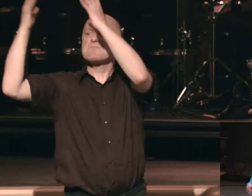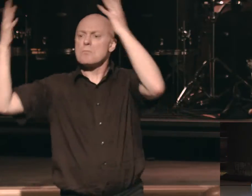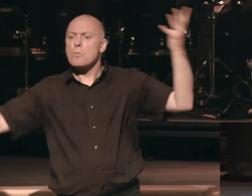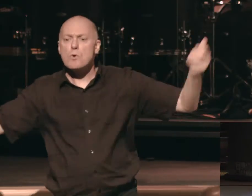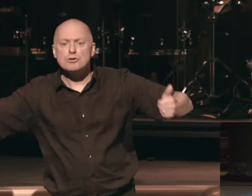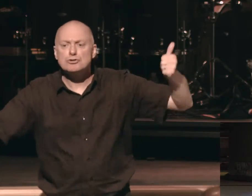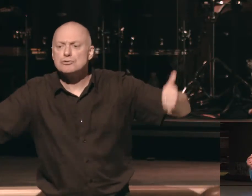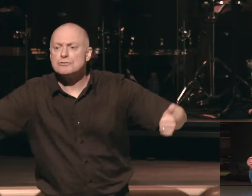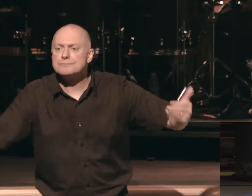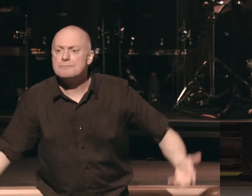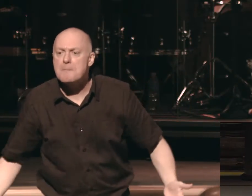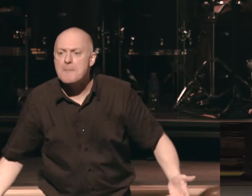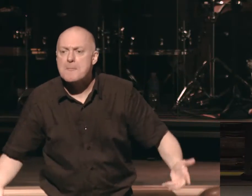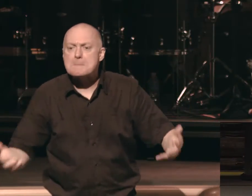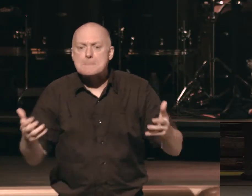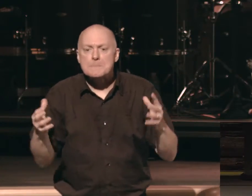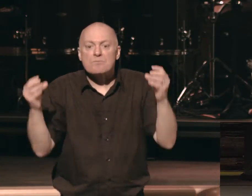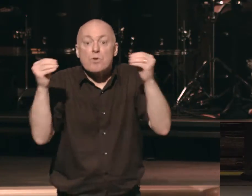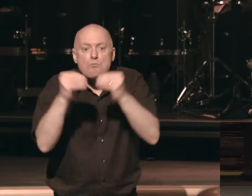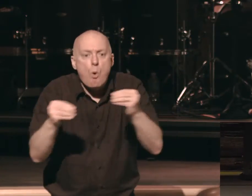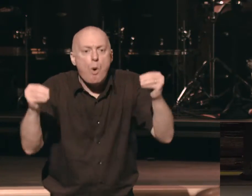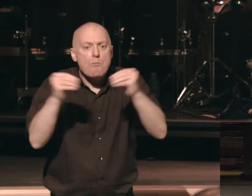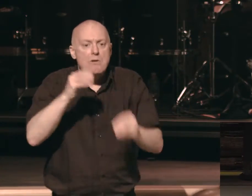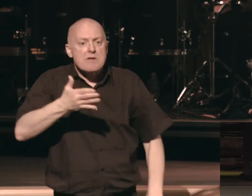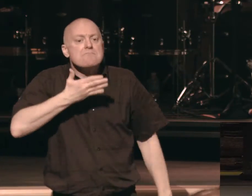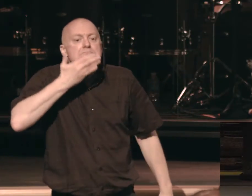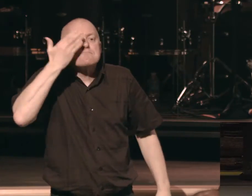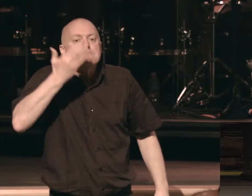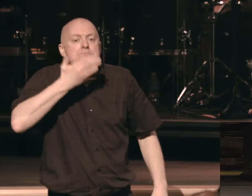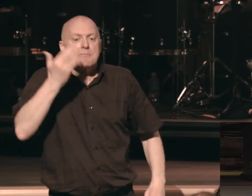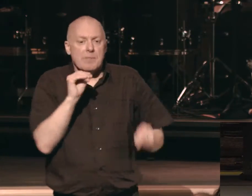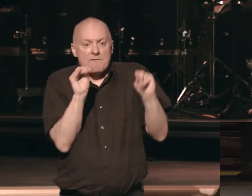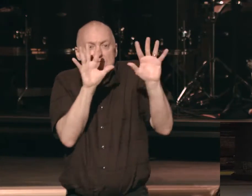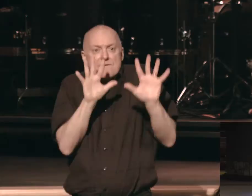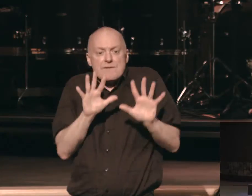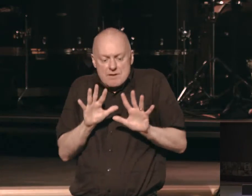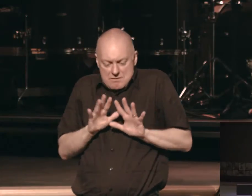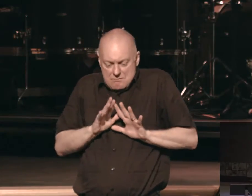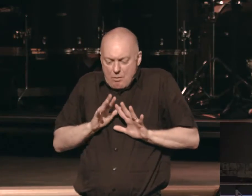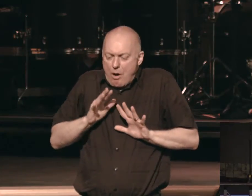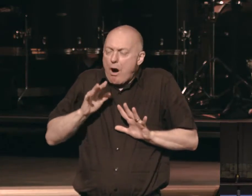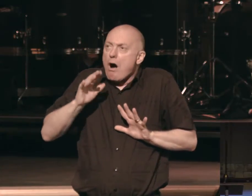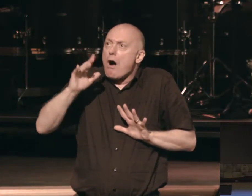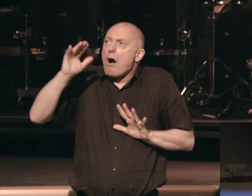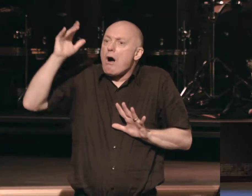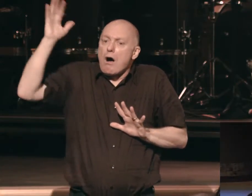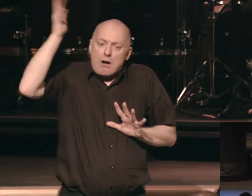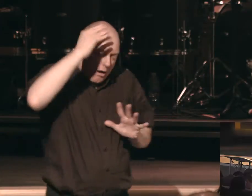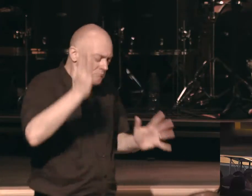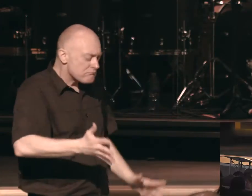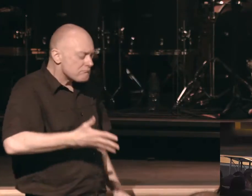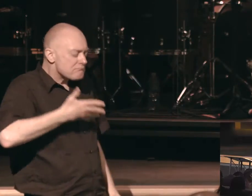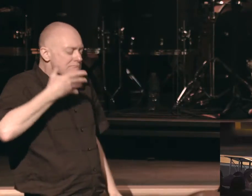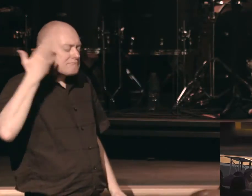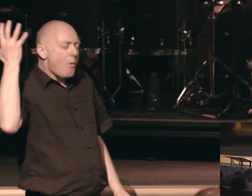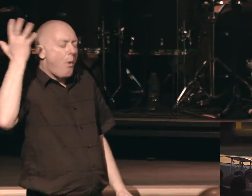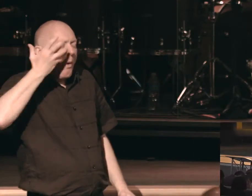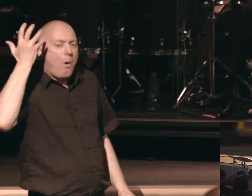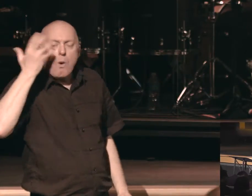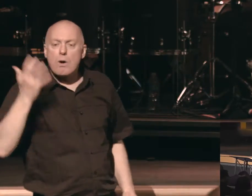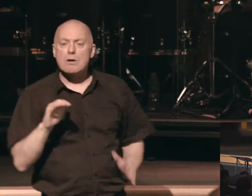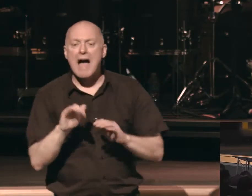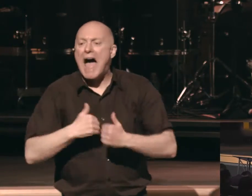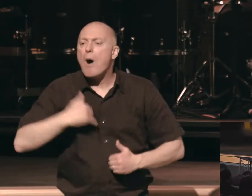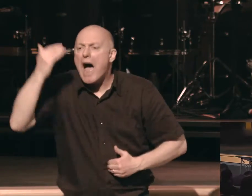God, may it be, though, that more and more the fragrance of the fear of the Lord is coming from our lives. Understand this. How do I know if I'm growing